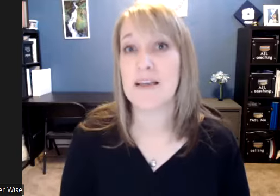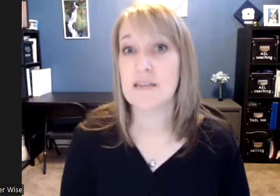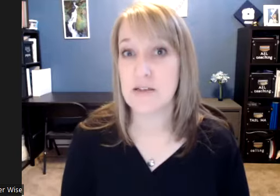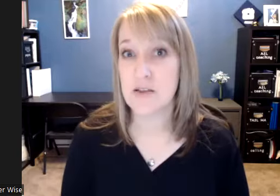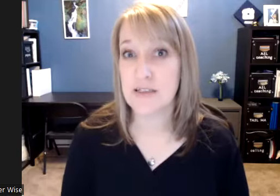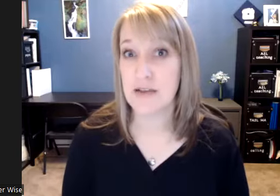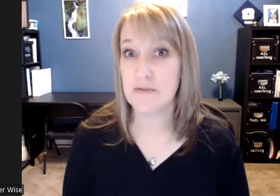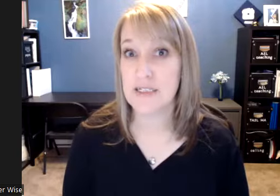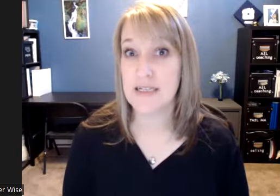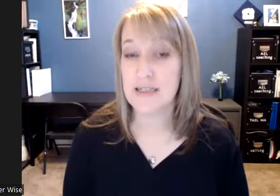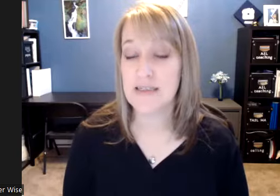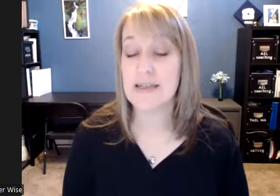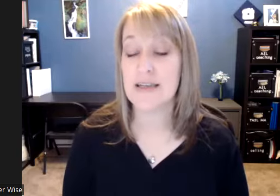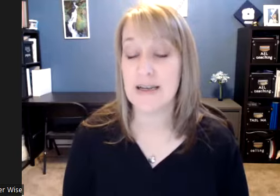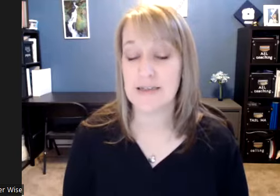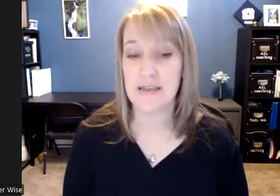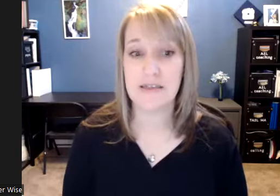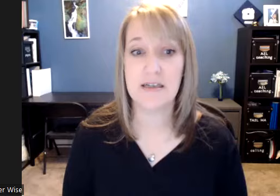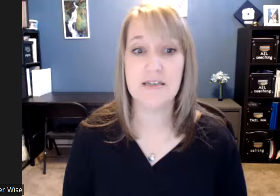Is it also the sign for dentist? Yes, yes, it is.